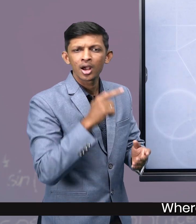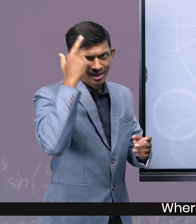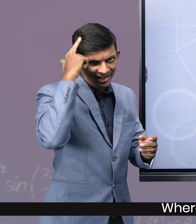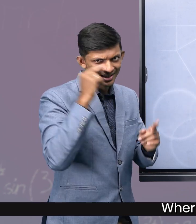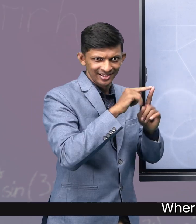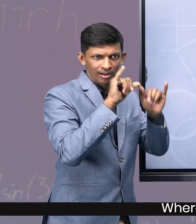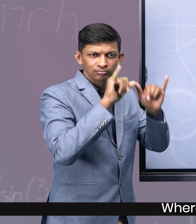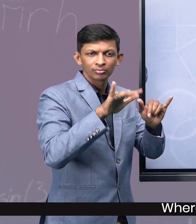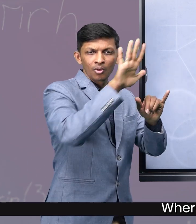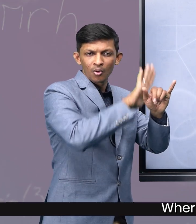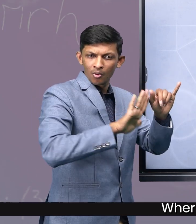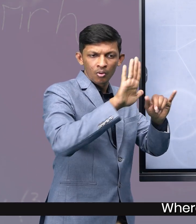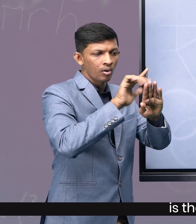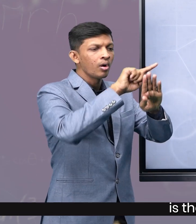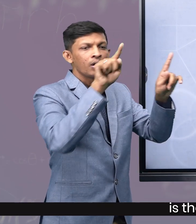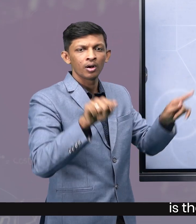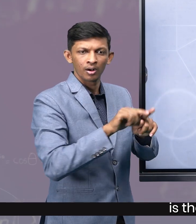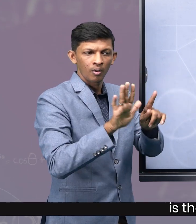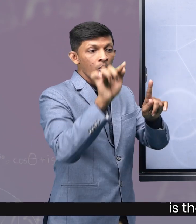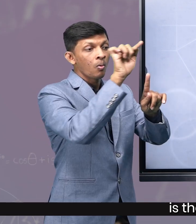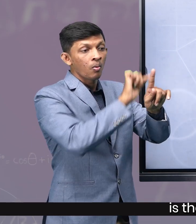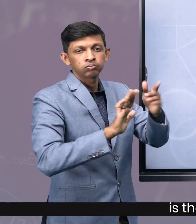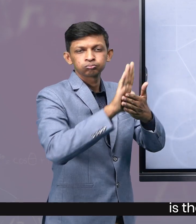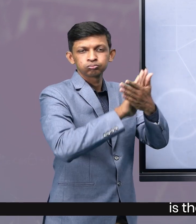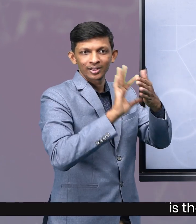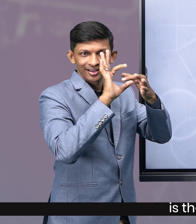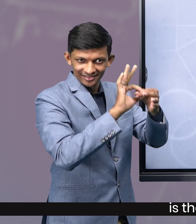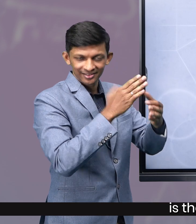Whereas the dark blue area is the exterior of the angle.